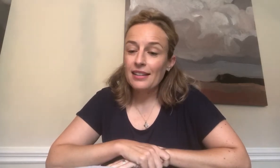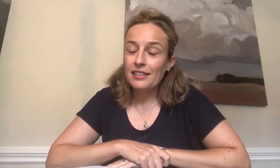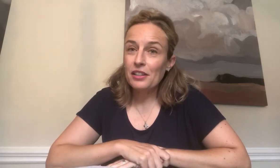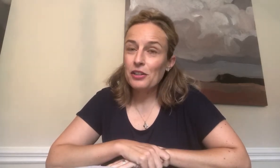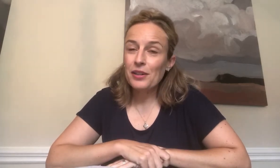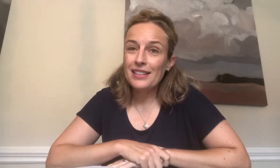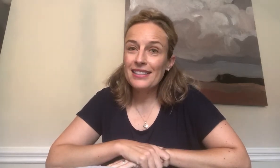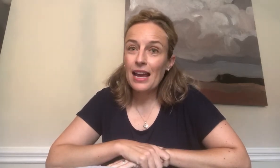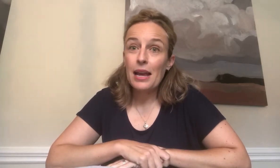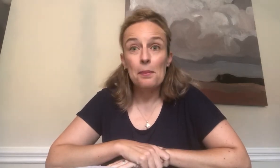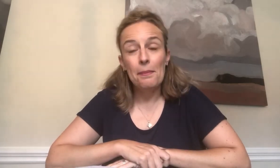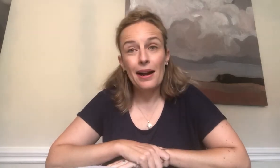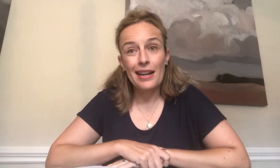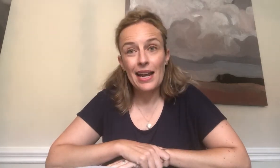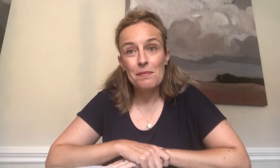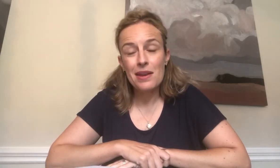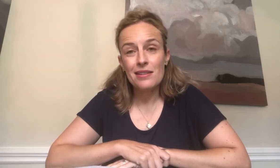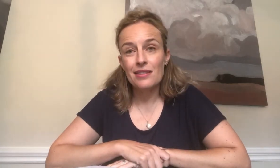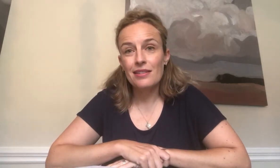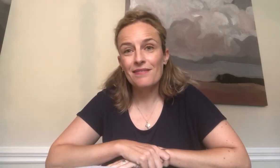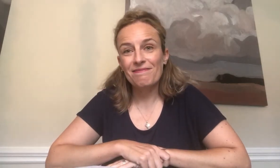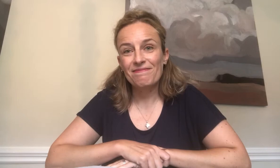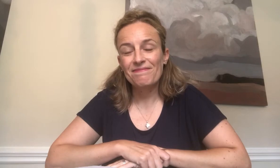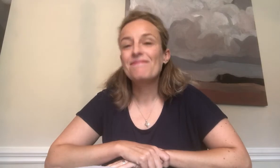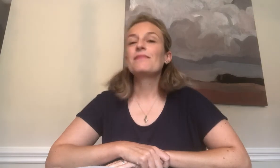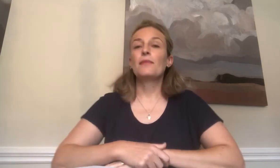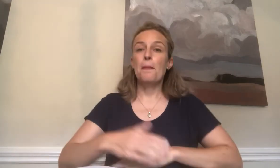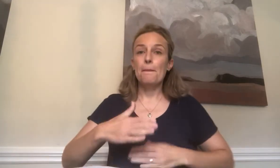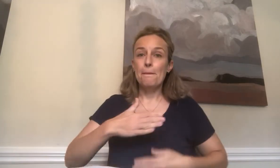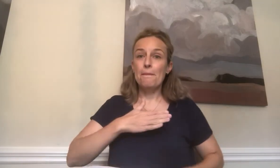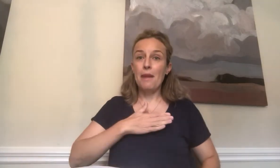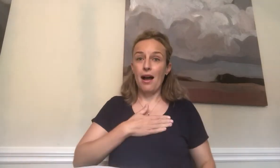Next, you can say, my name is. My